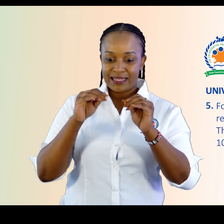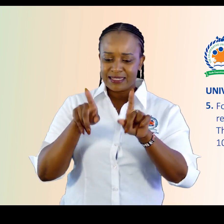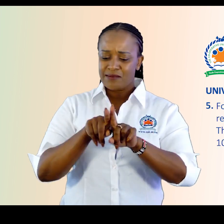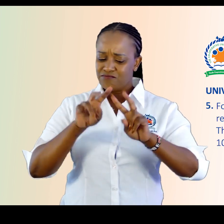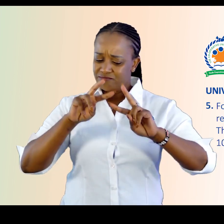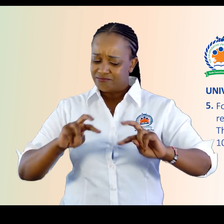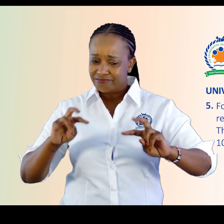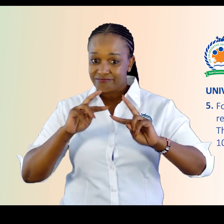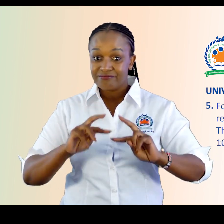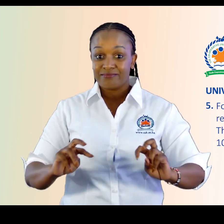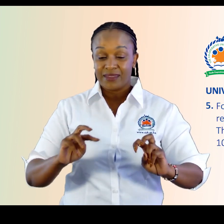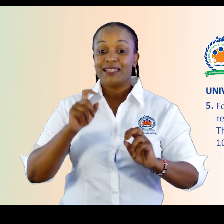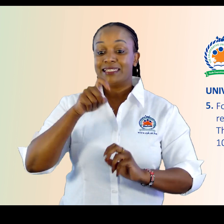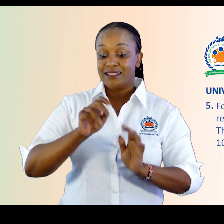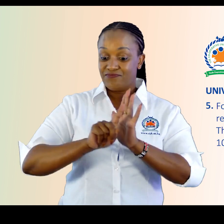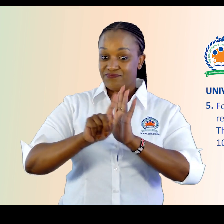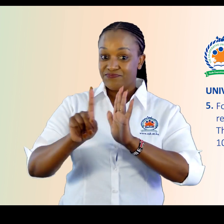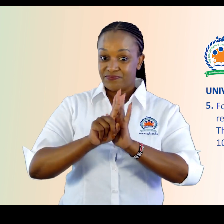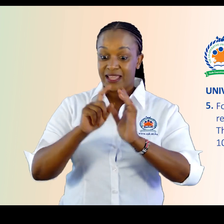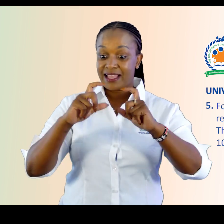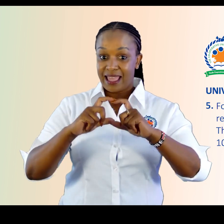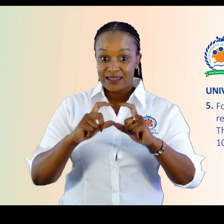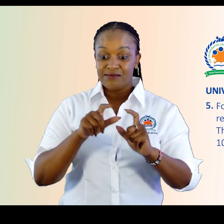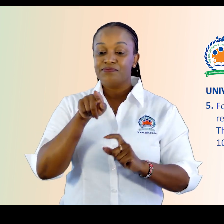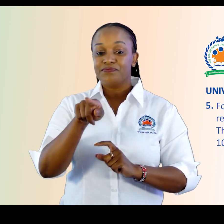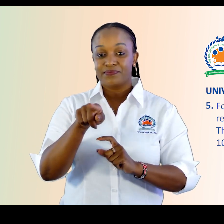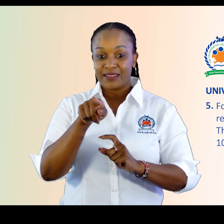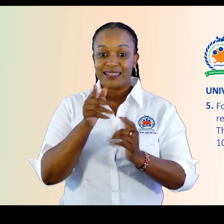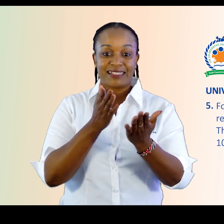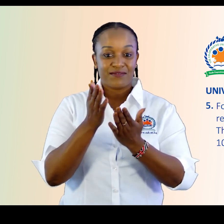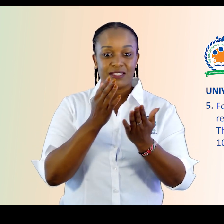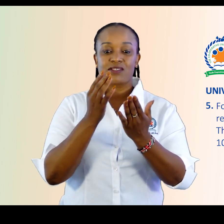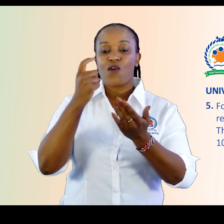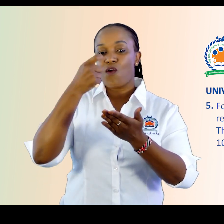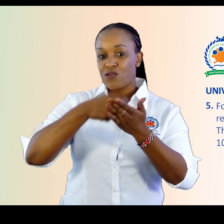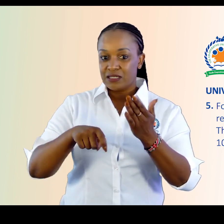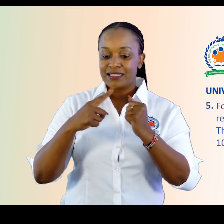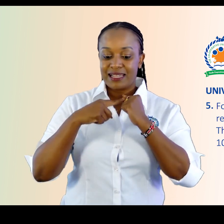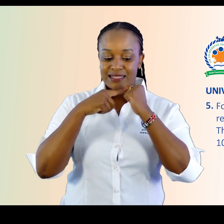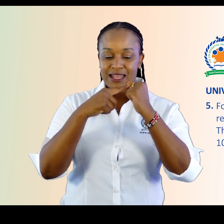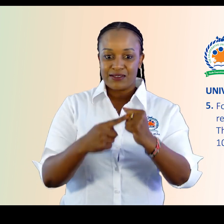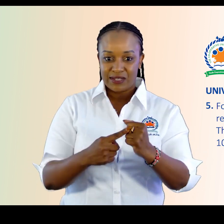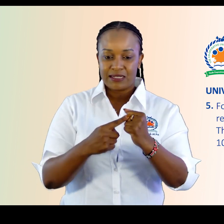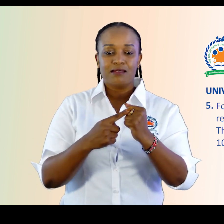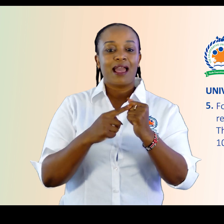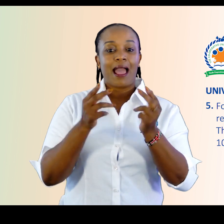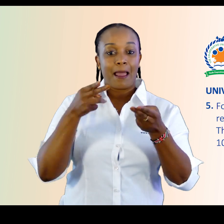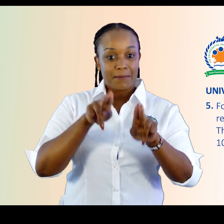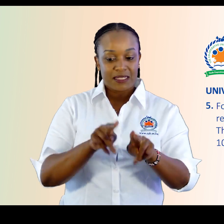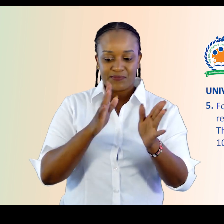examination, the requirement is an outpatient card. This service costs Kenya shillings 600 and takes between